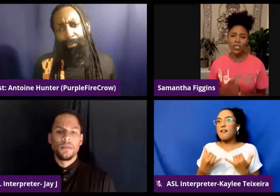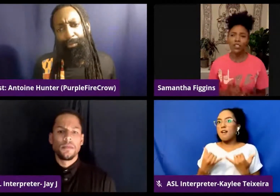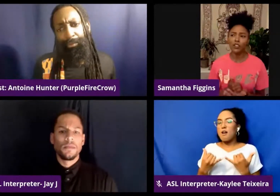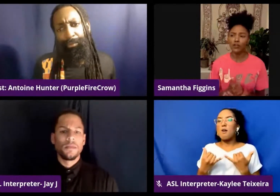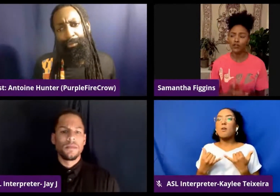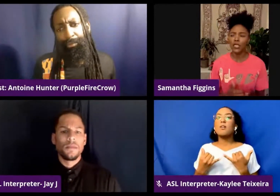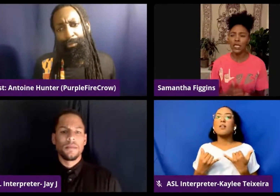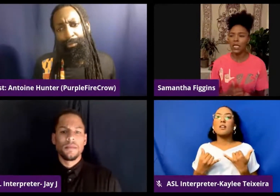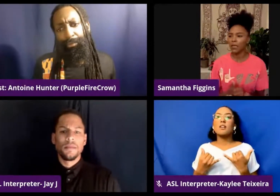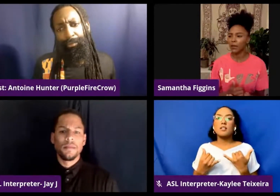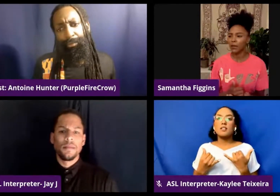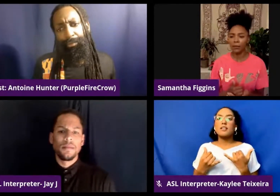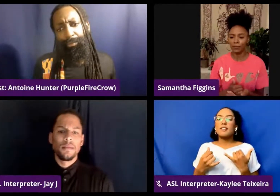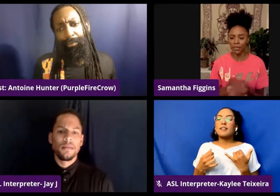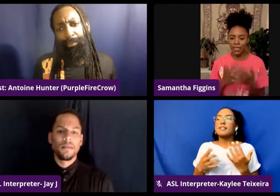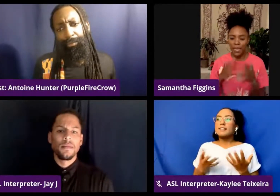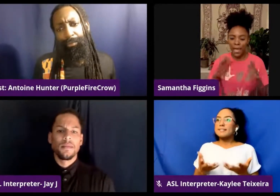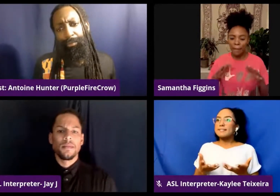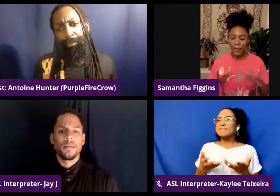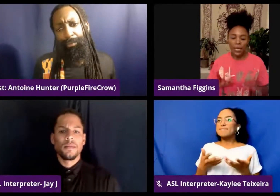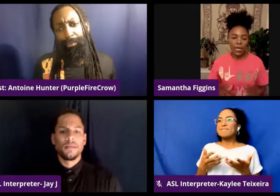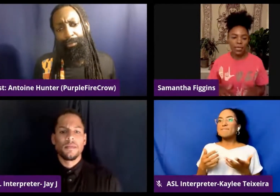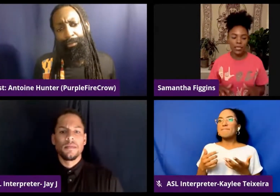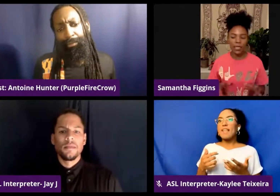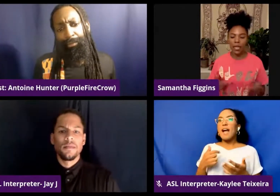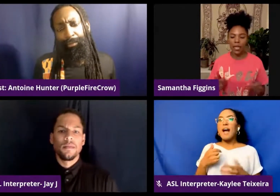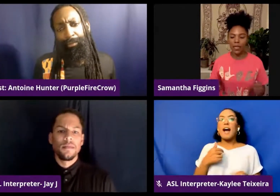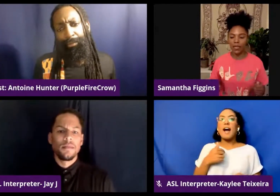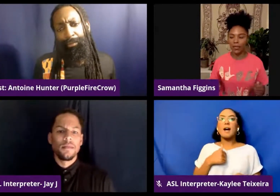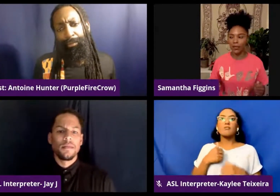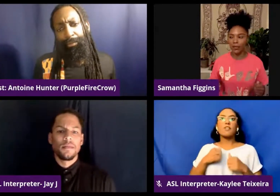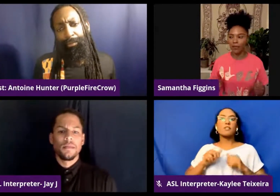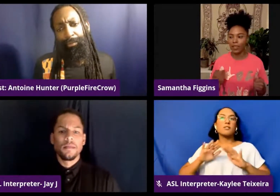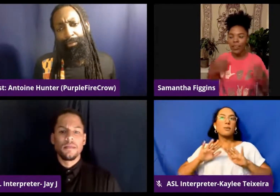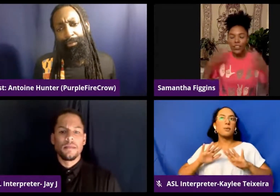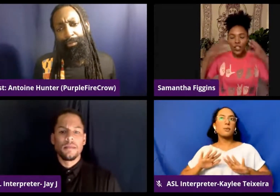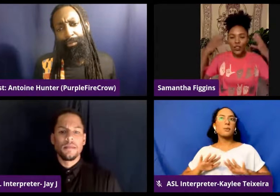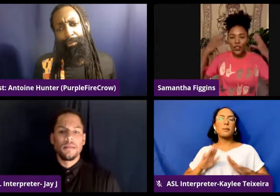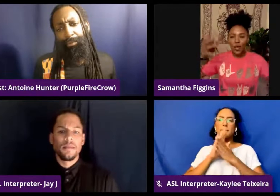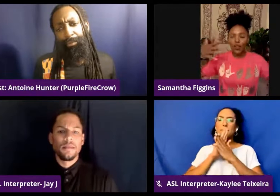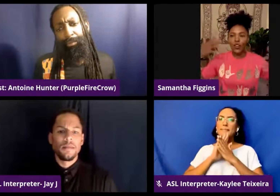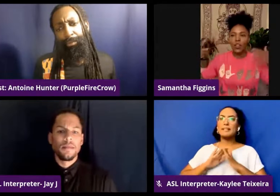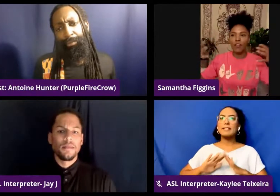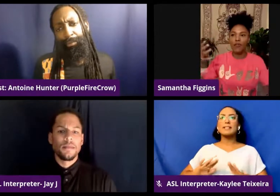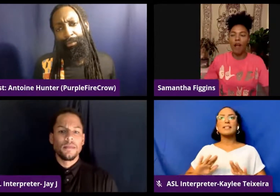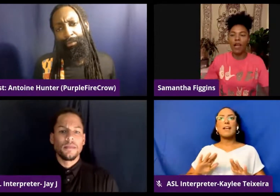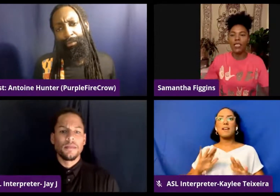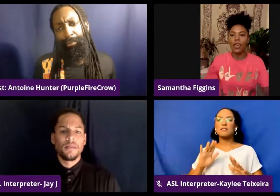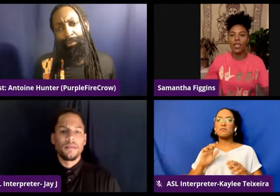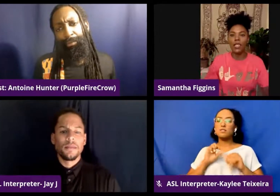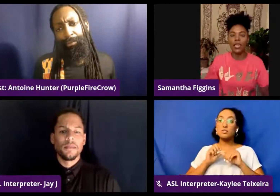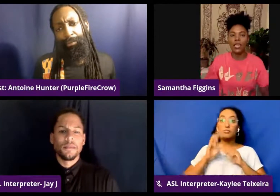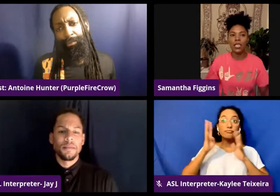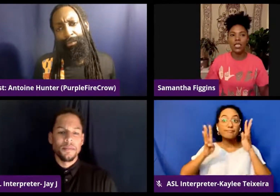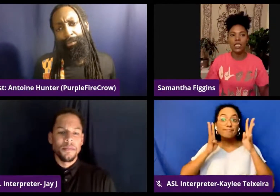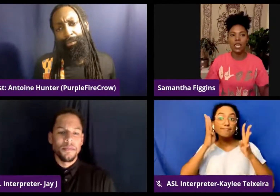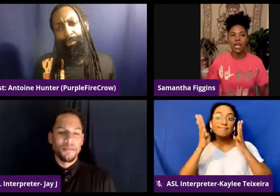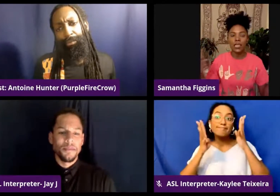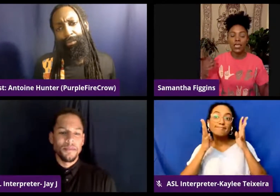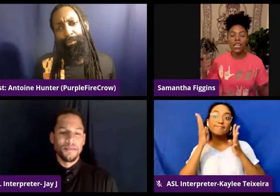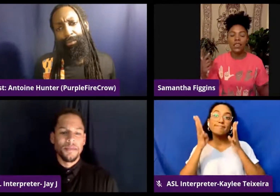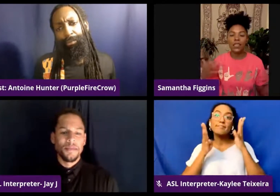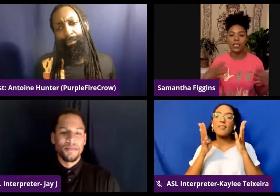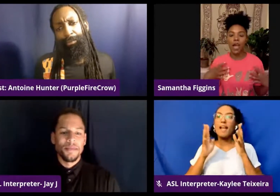helped me really stay at peace and continue my creative process